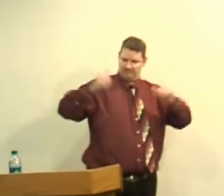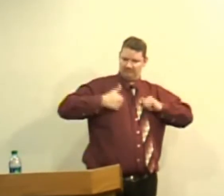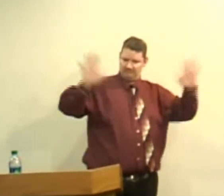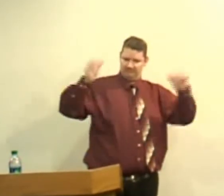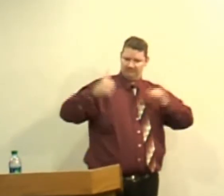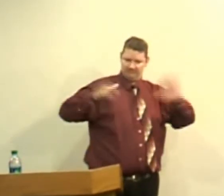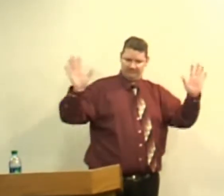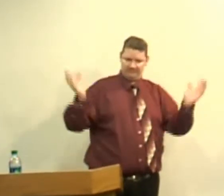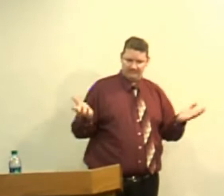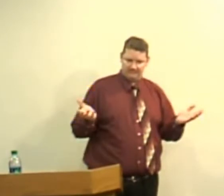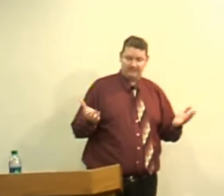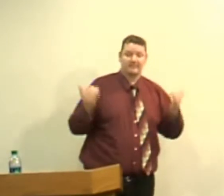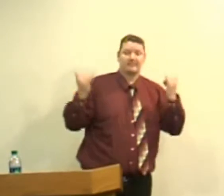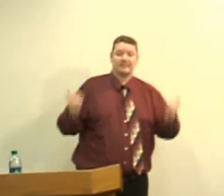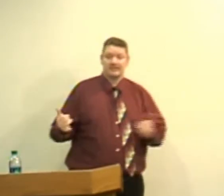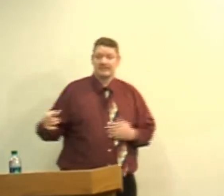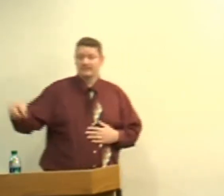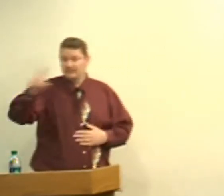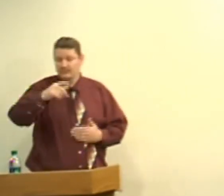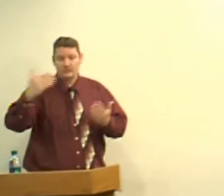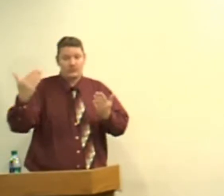of the time. It's the same as in the olden times. It is.